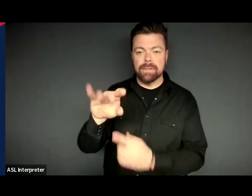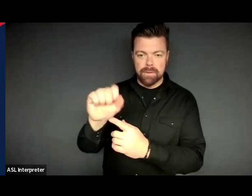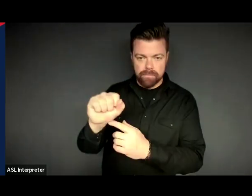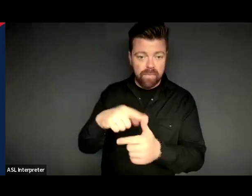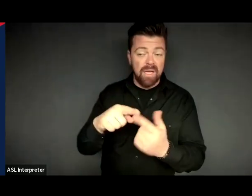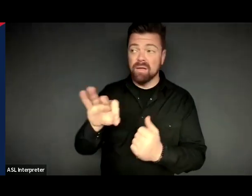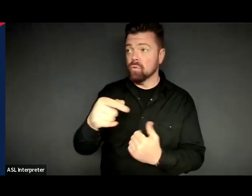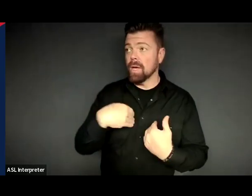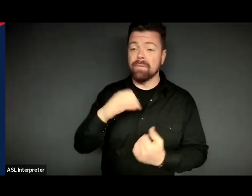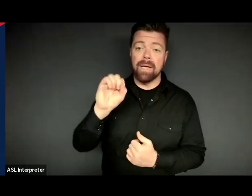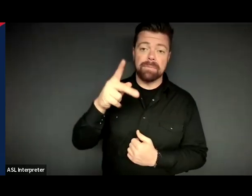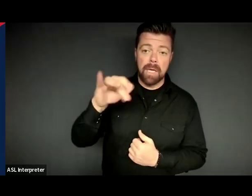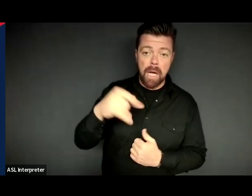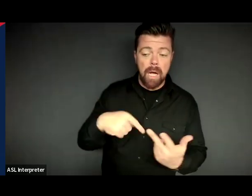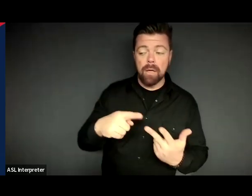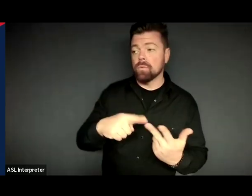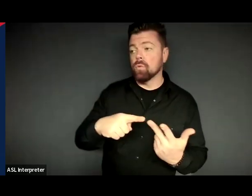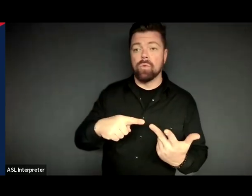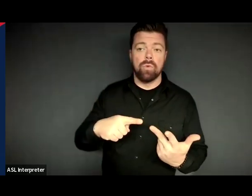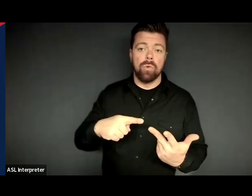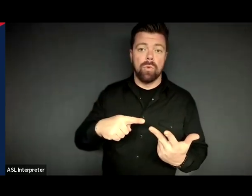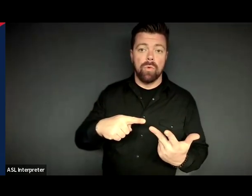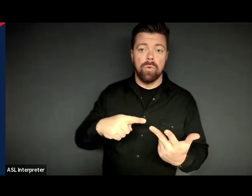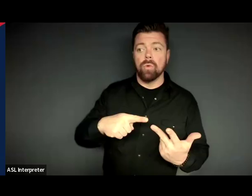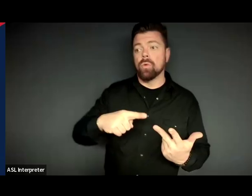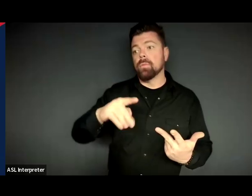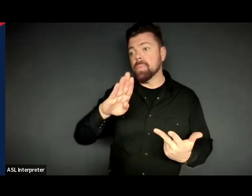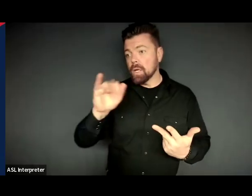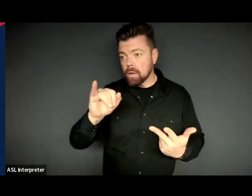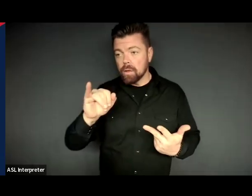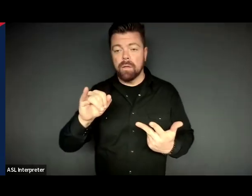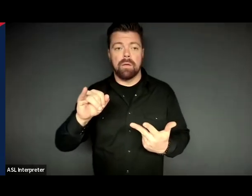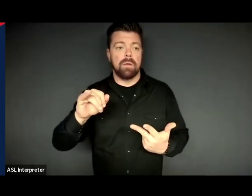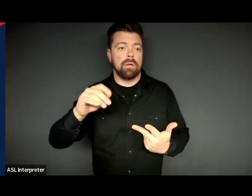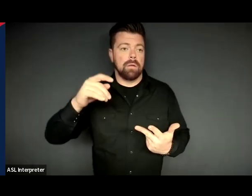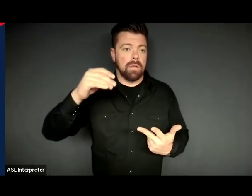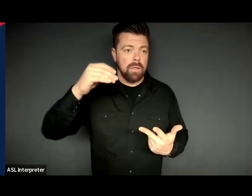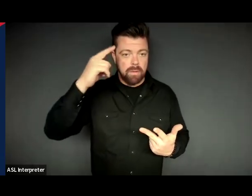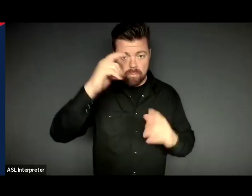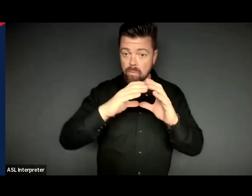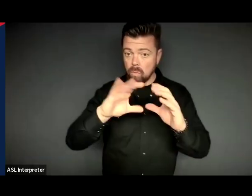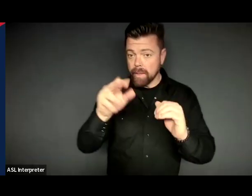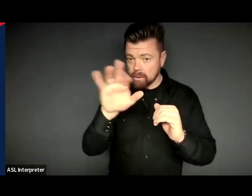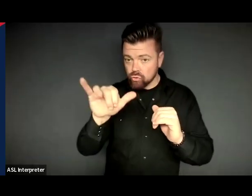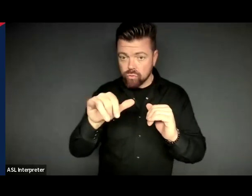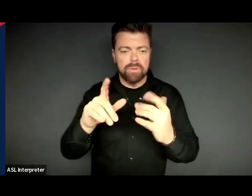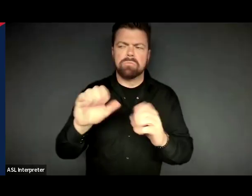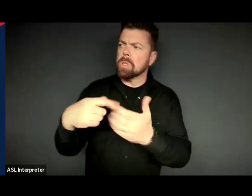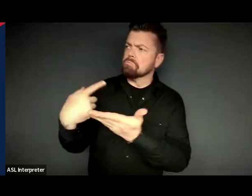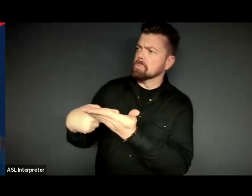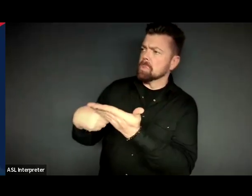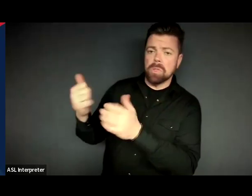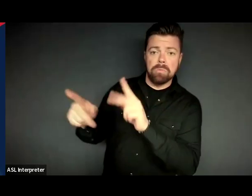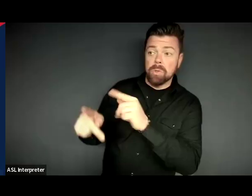cord injury and from brain injury, talk to the people who are doing those classes and they might be able to modify their class for